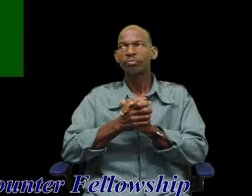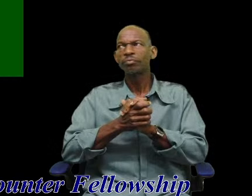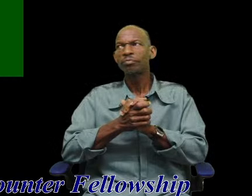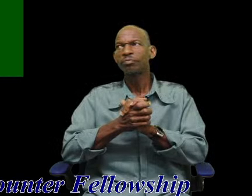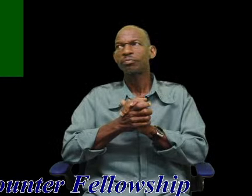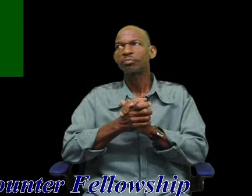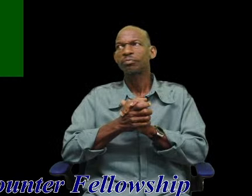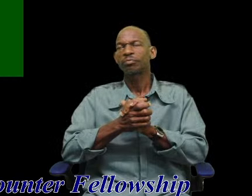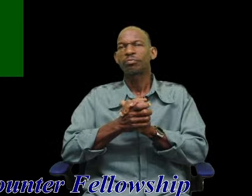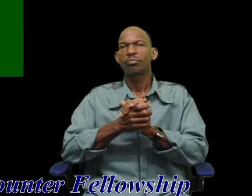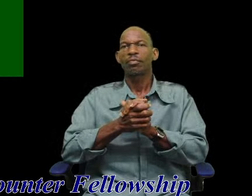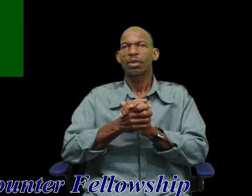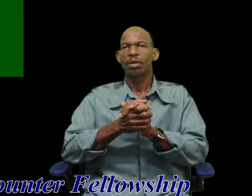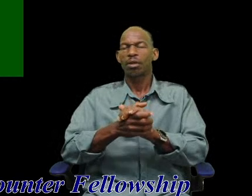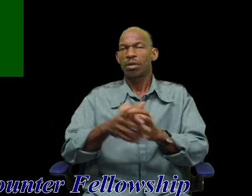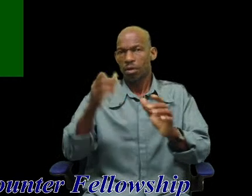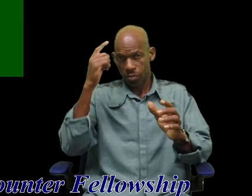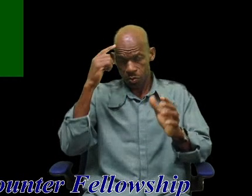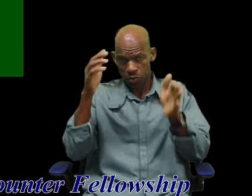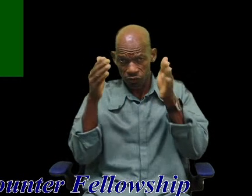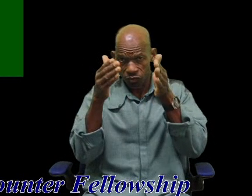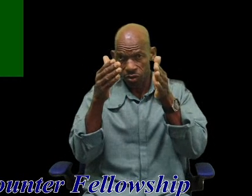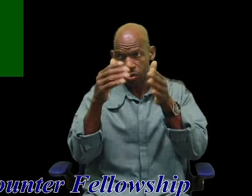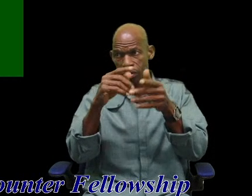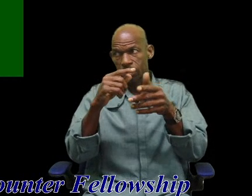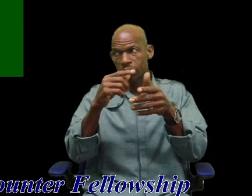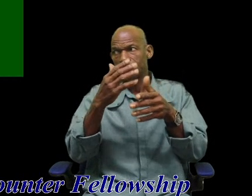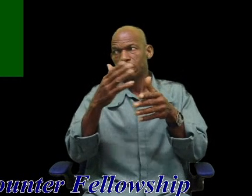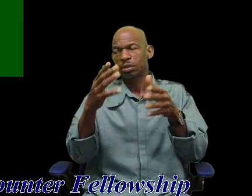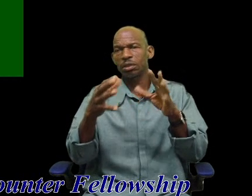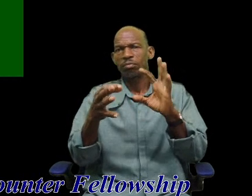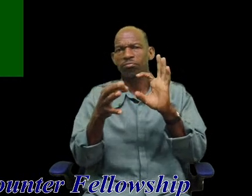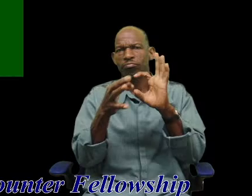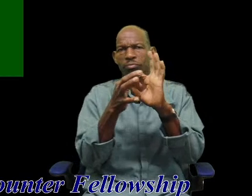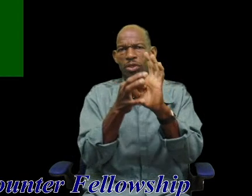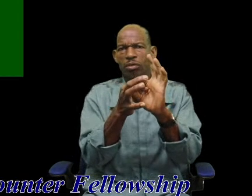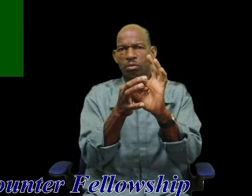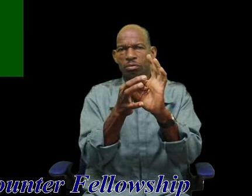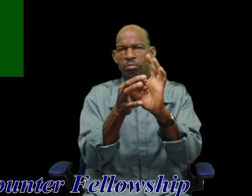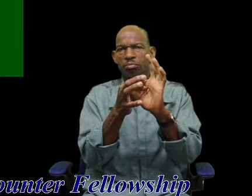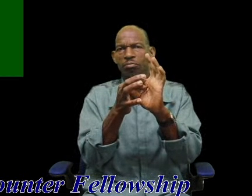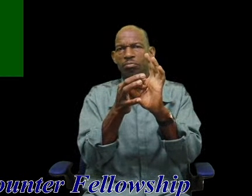to someone, we're looking at the first word, which is the word belong.